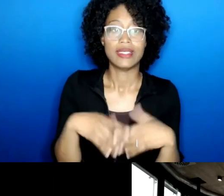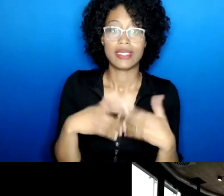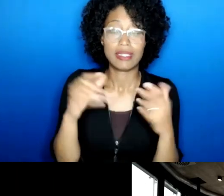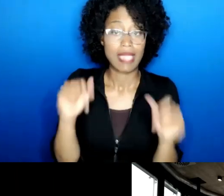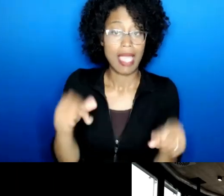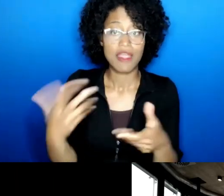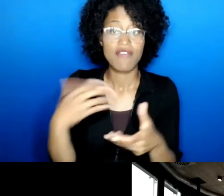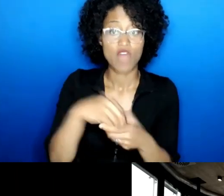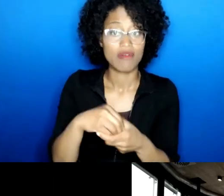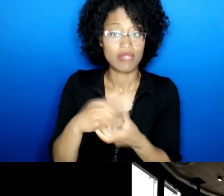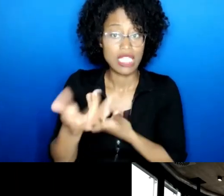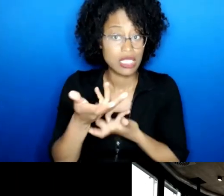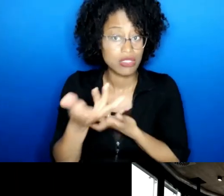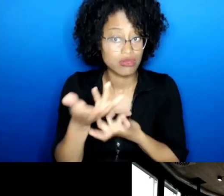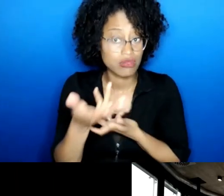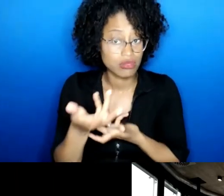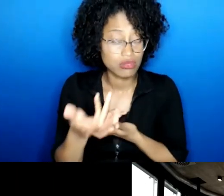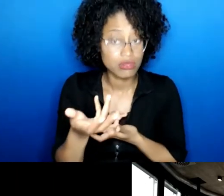the